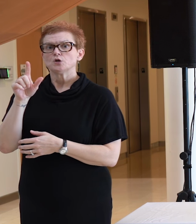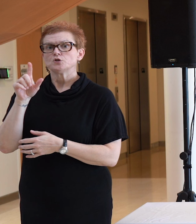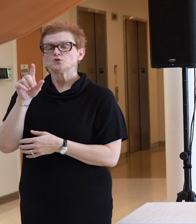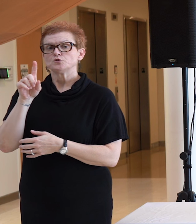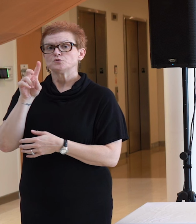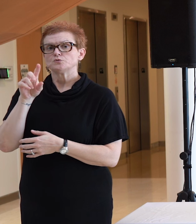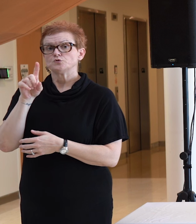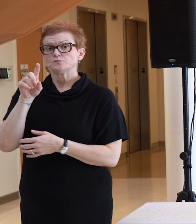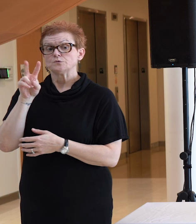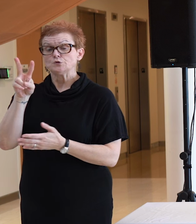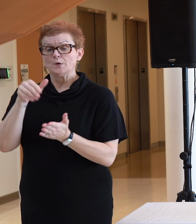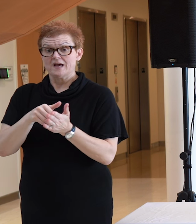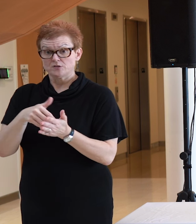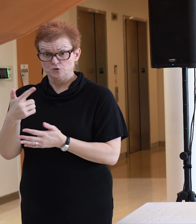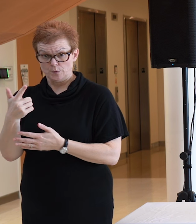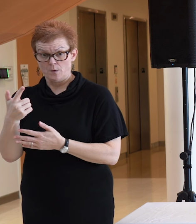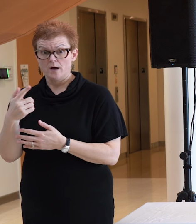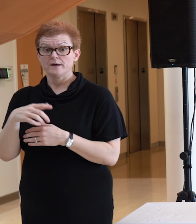our